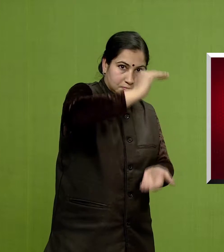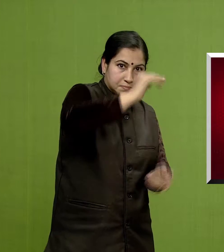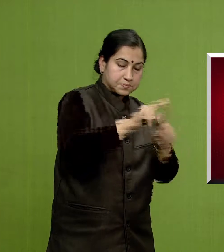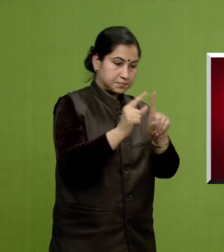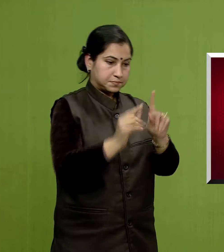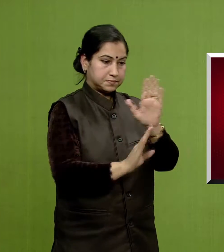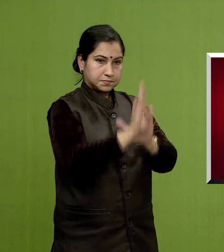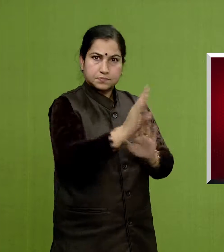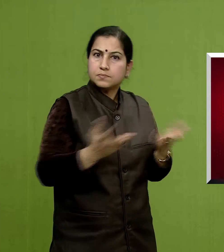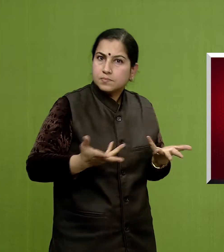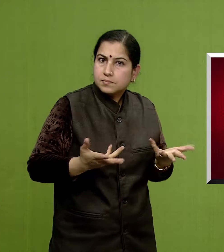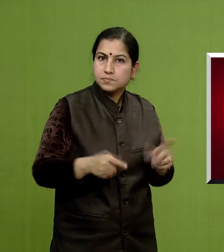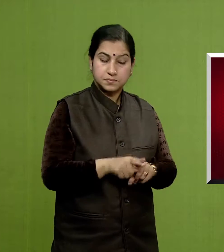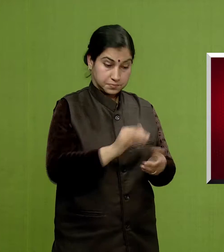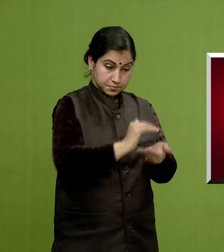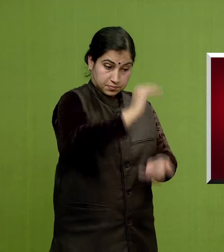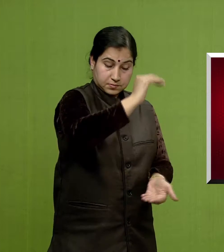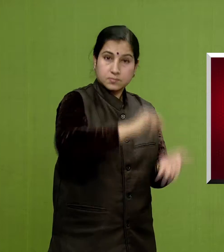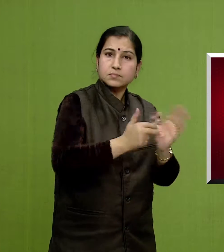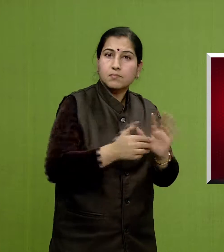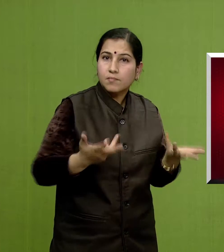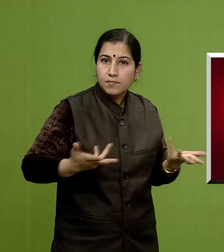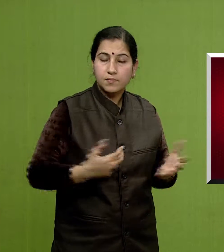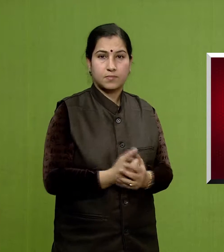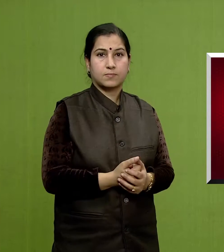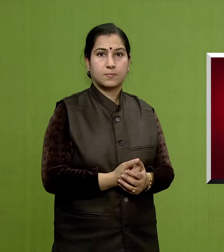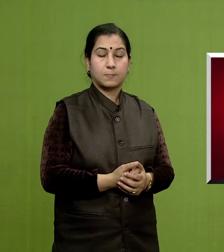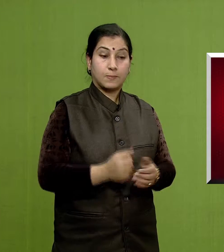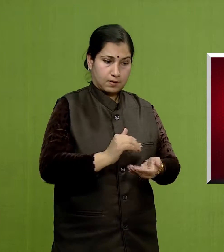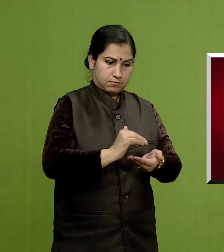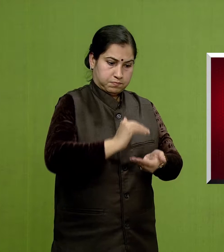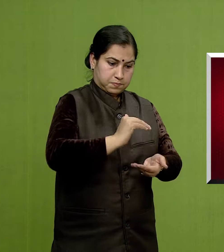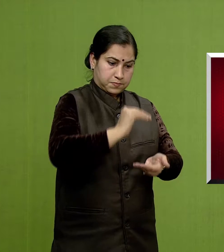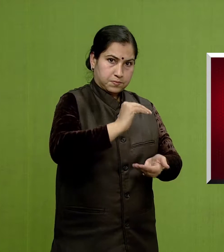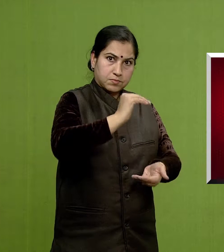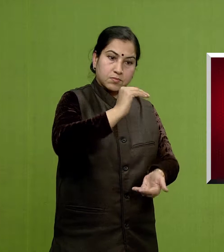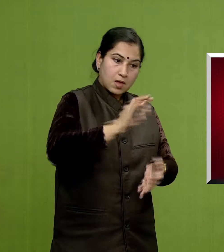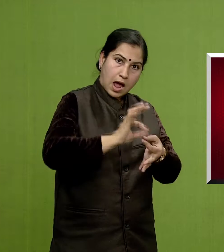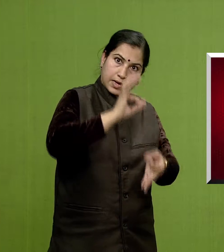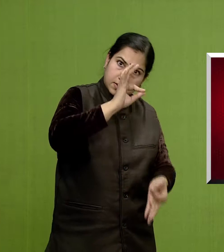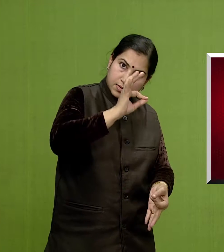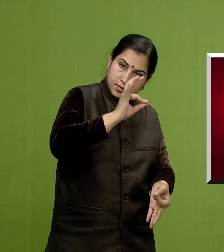Growth, which refers to increase in height,